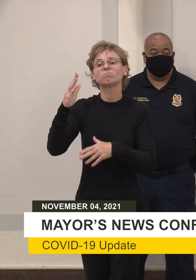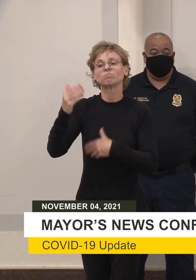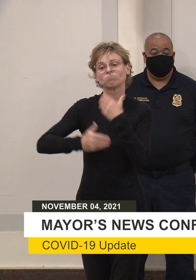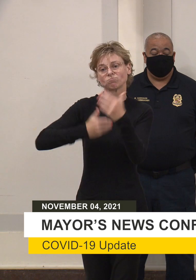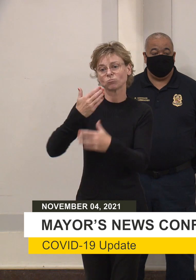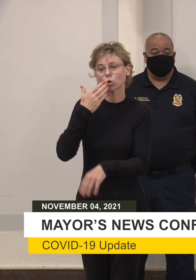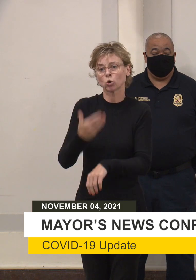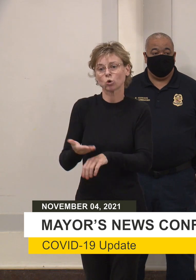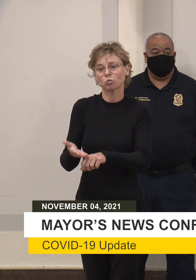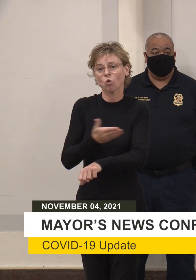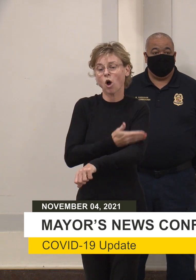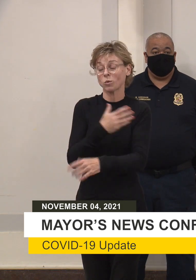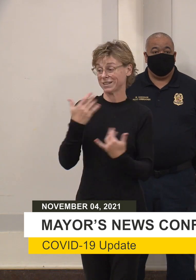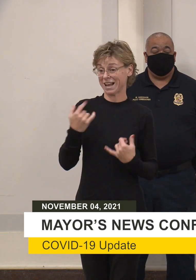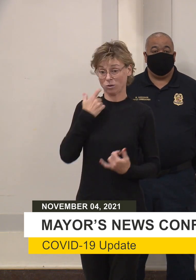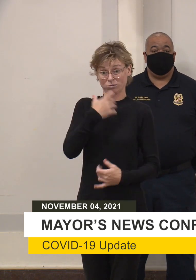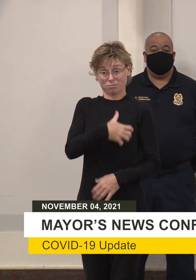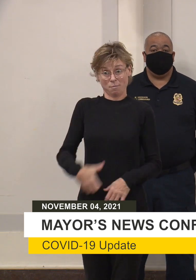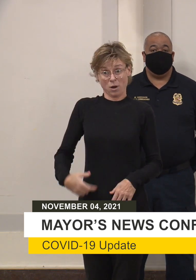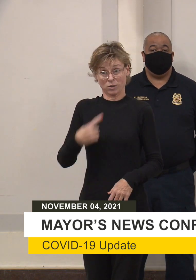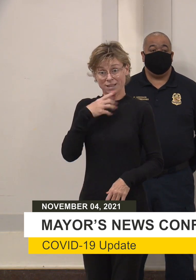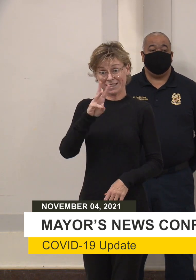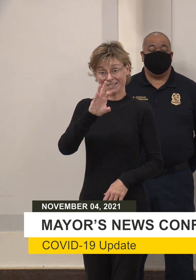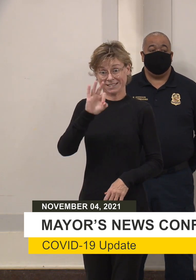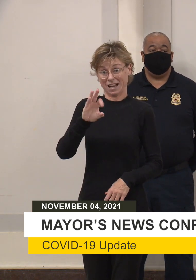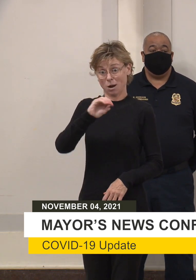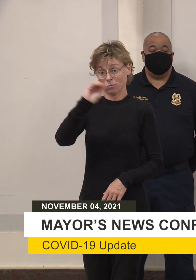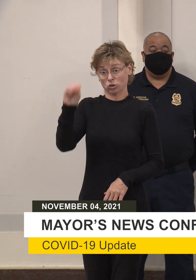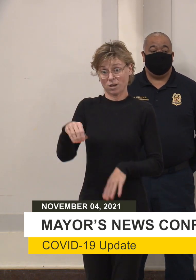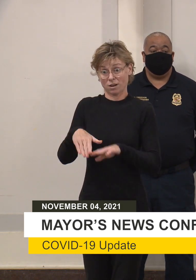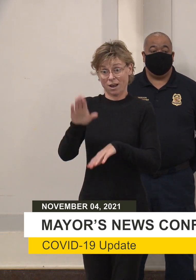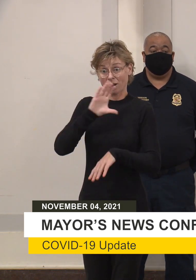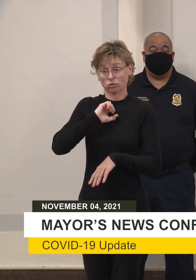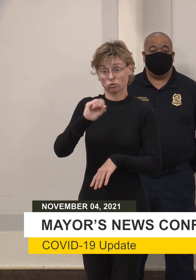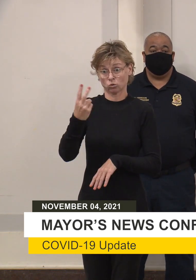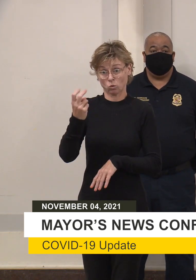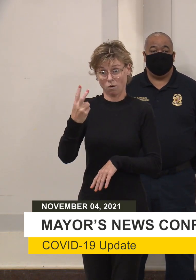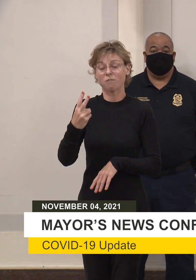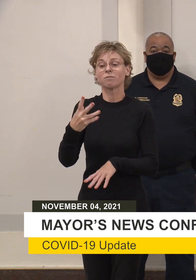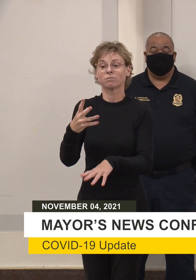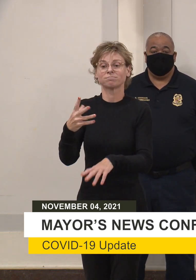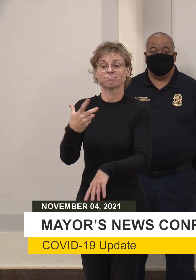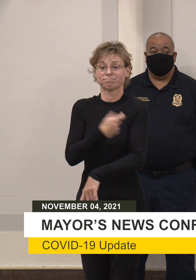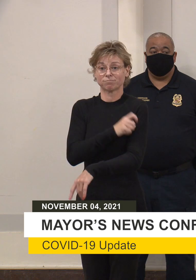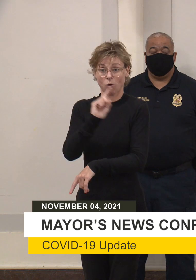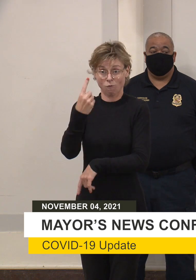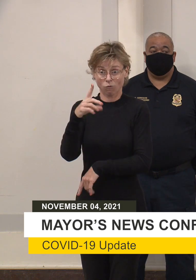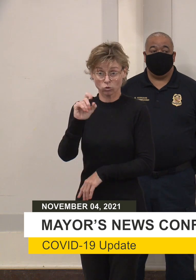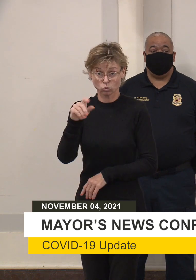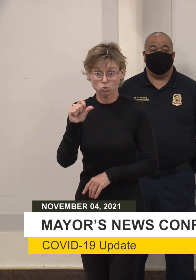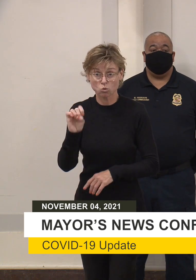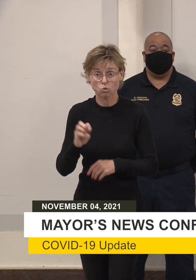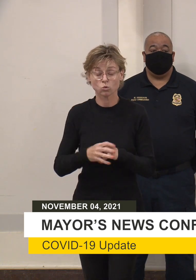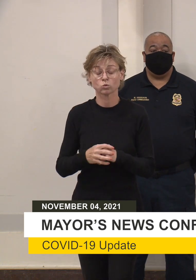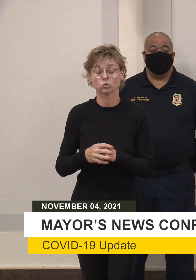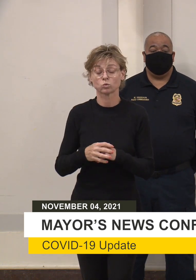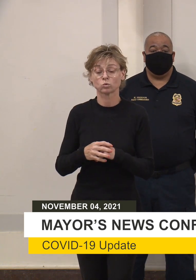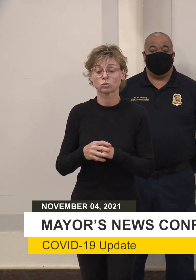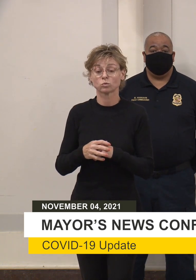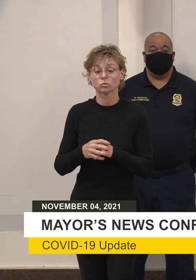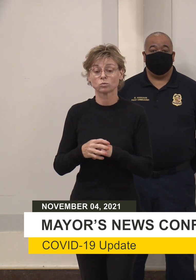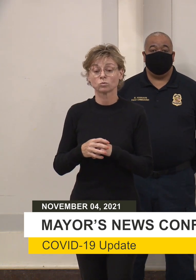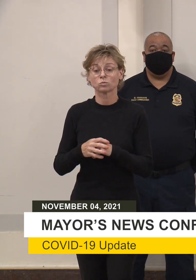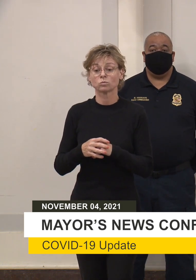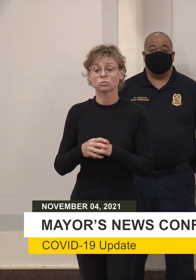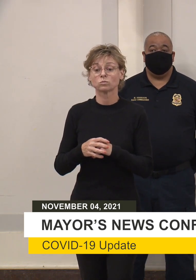69.6% of residents 12 and up have received their first or single dose. The prevalence of the highly transmissible Delta